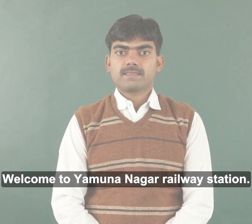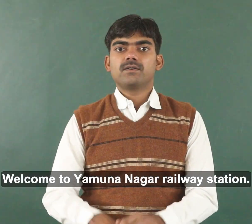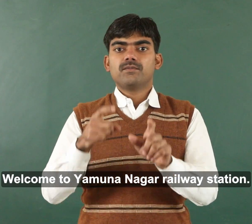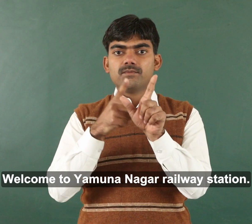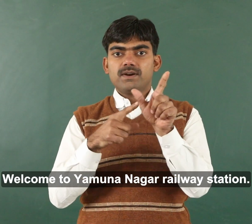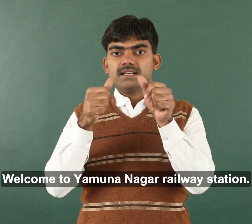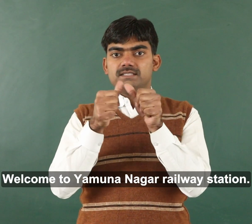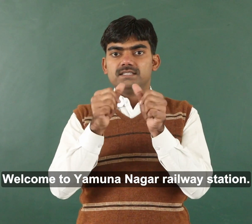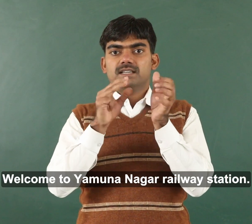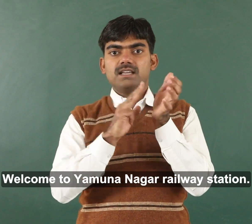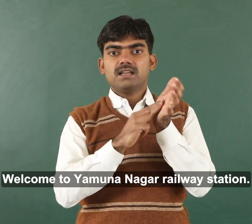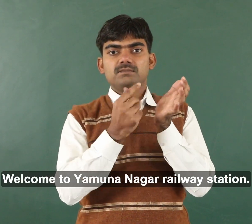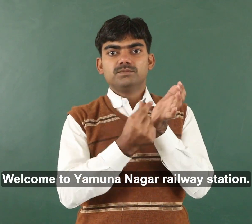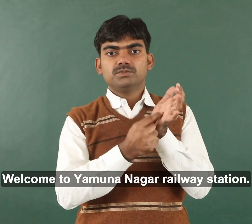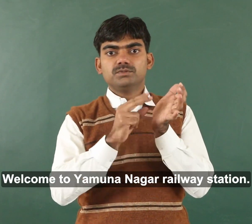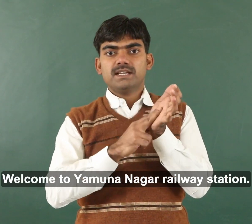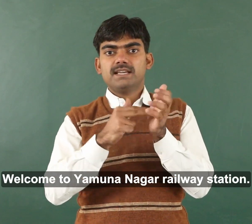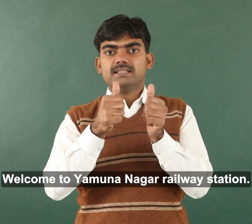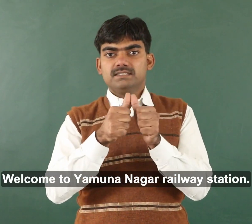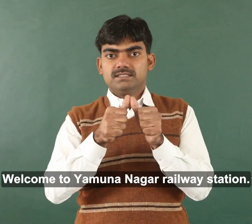Welcome to Yamuna Nagar Railway Station.